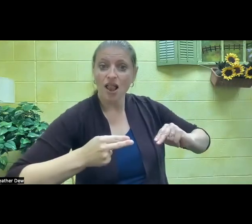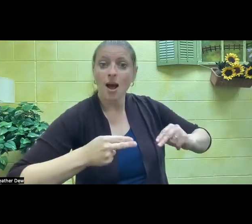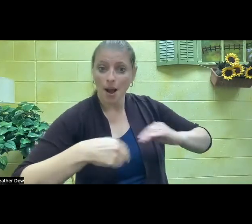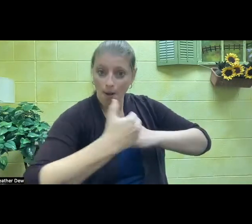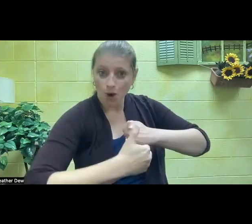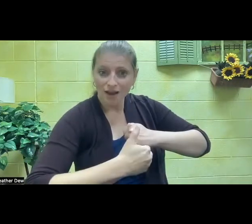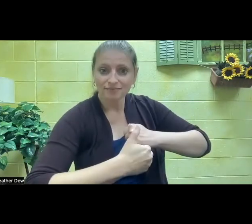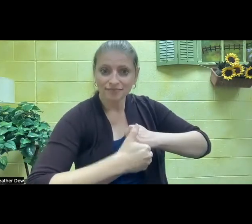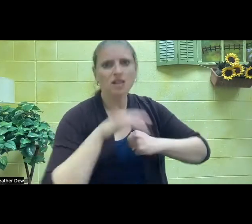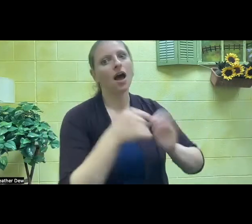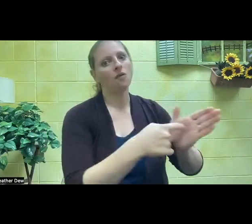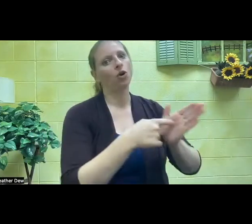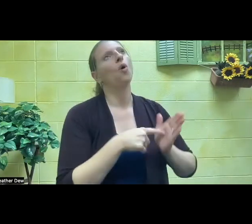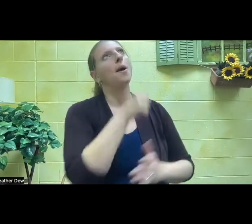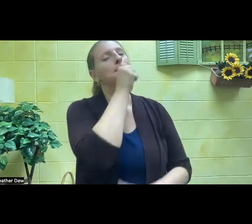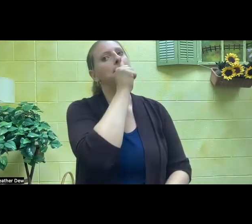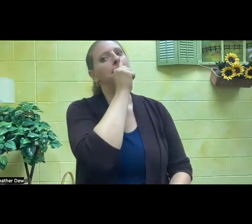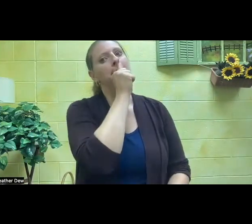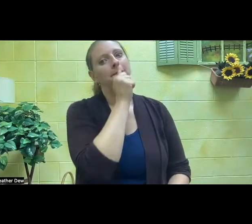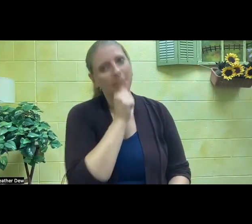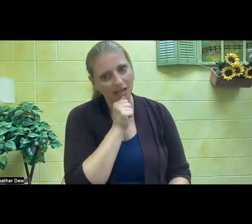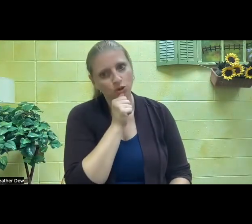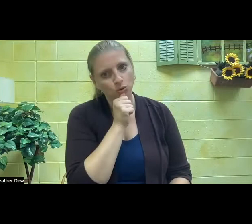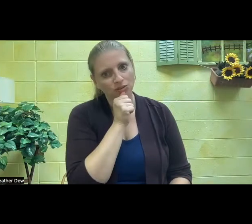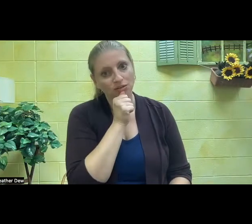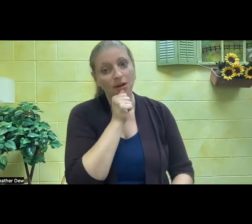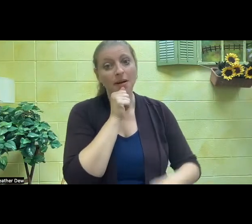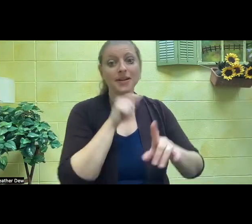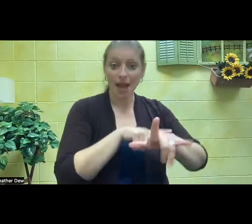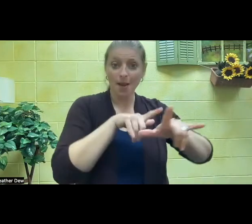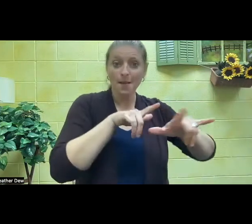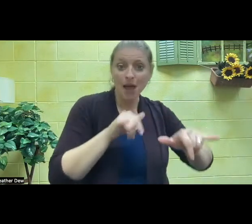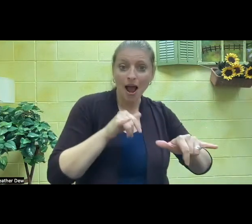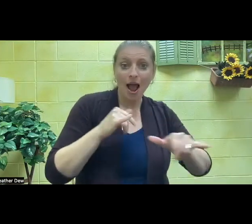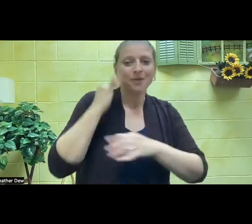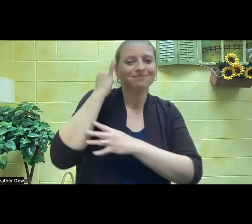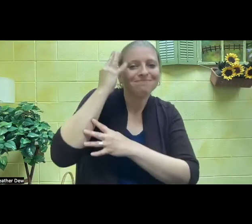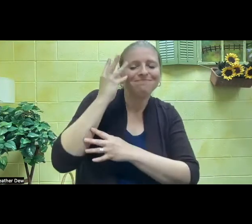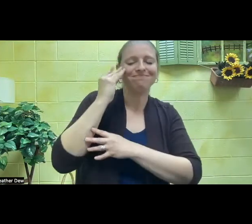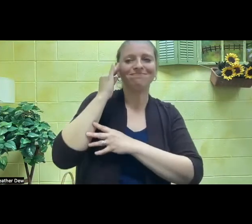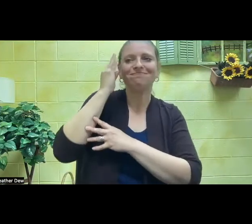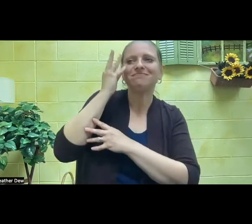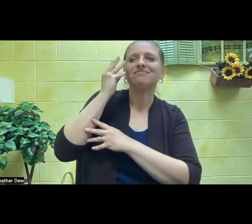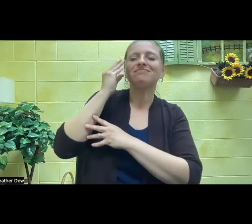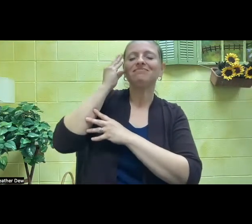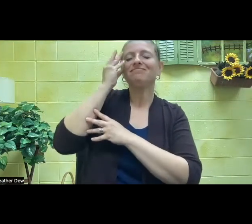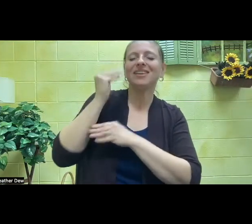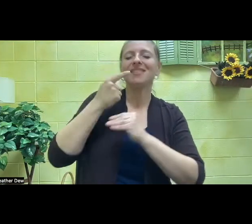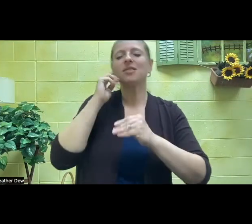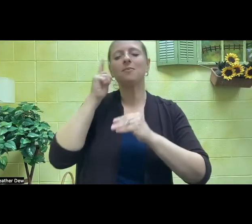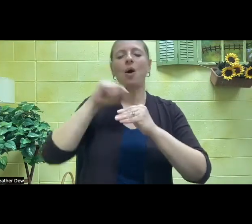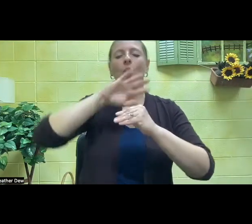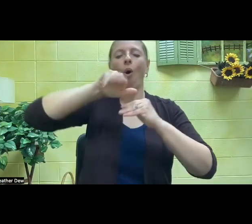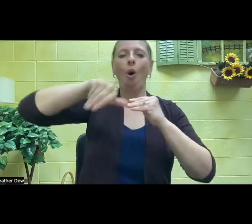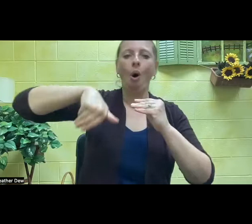to think about all the stories swimming in this kitchen. There it is. We're waiting for that bread to